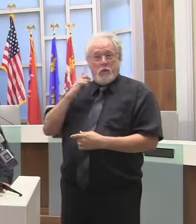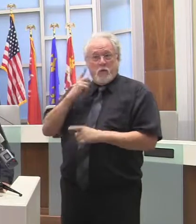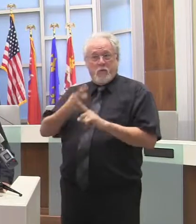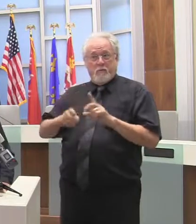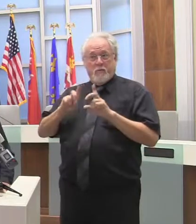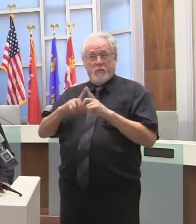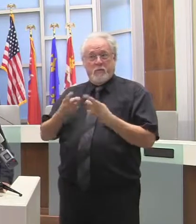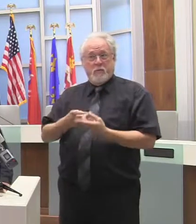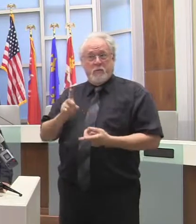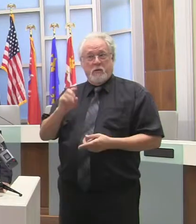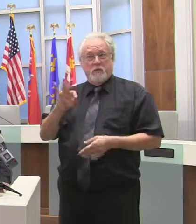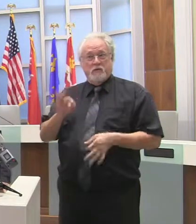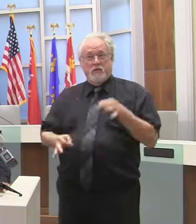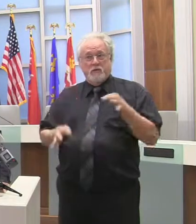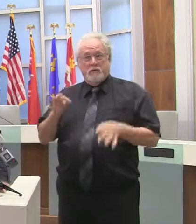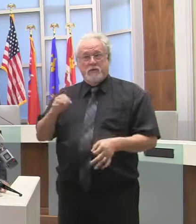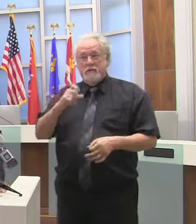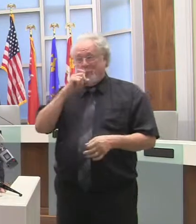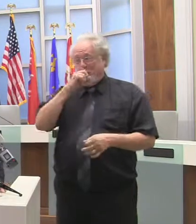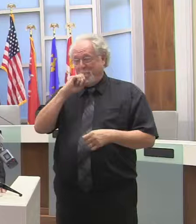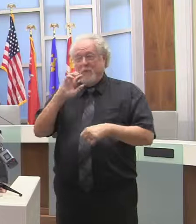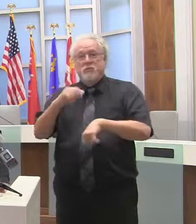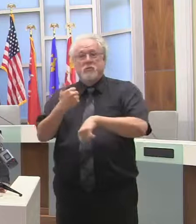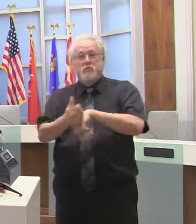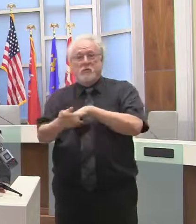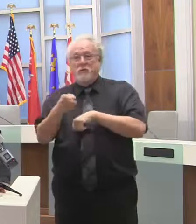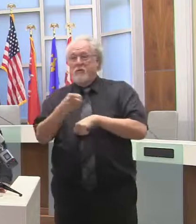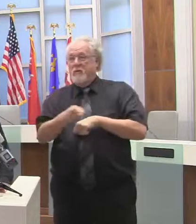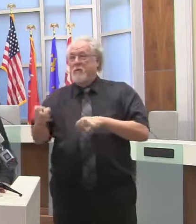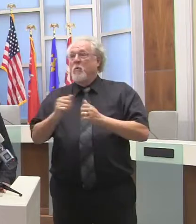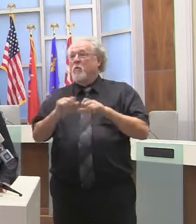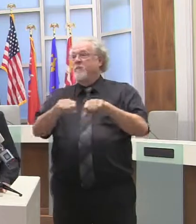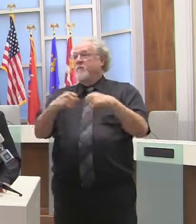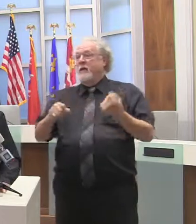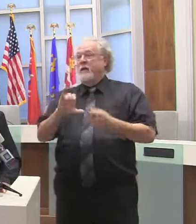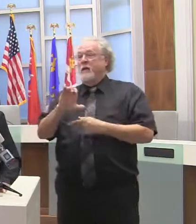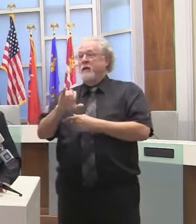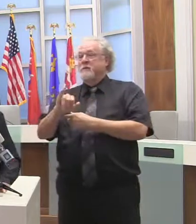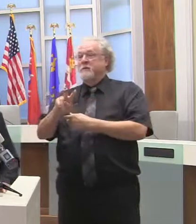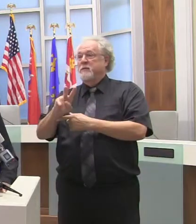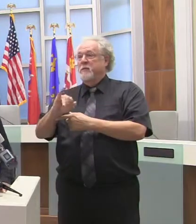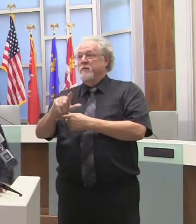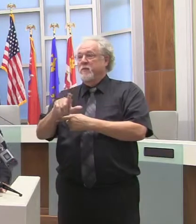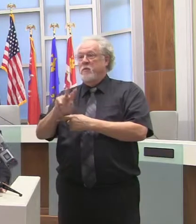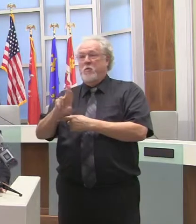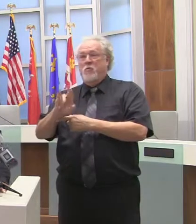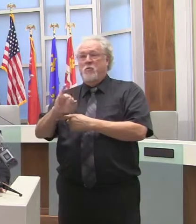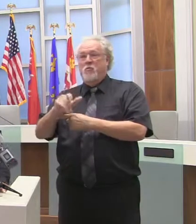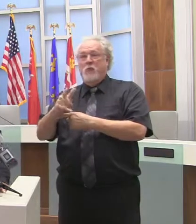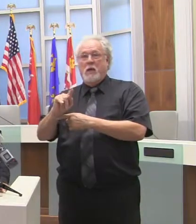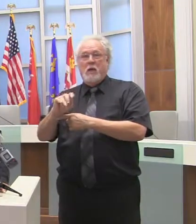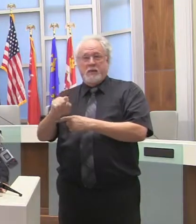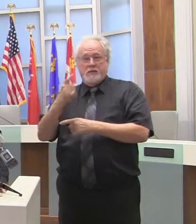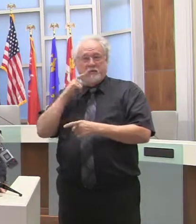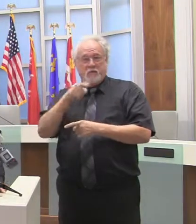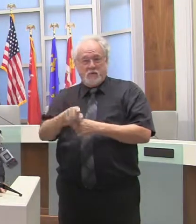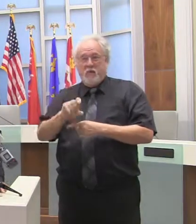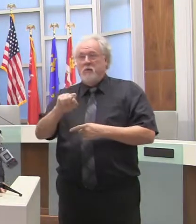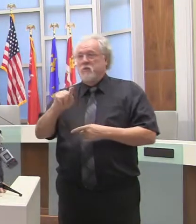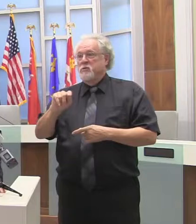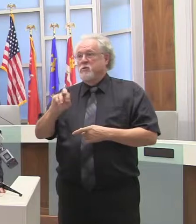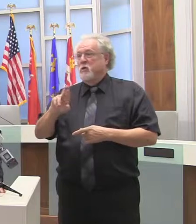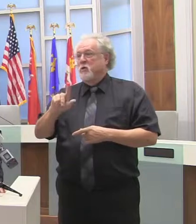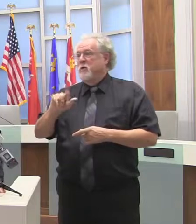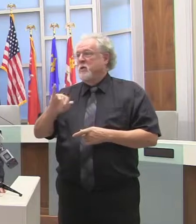the Department of Justice, to charge the officers with violating the civil rights of Mr. Sterling. And many